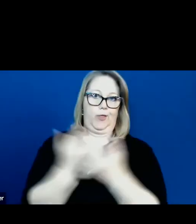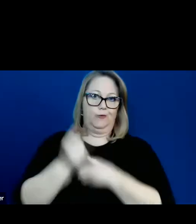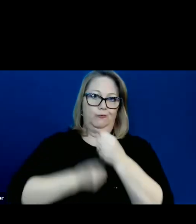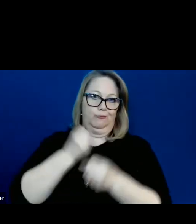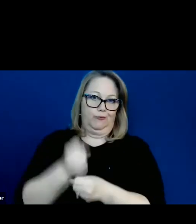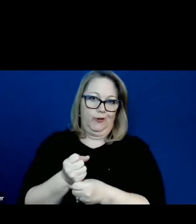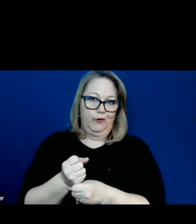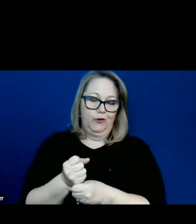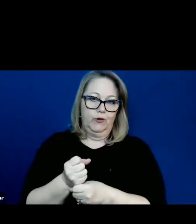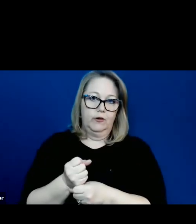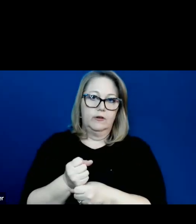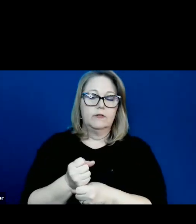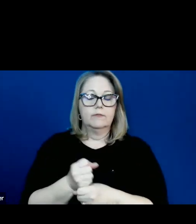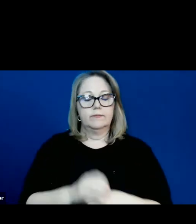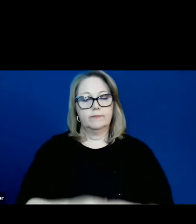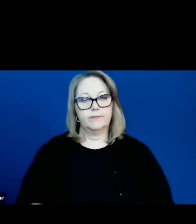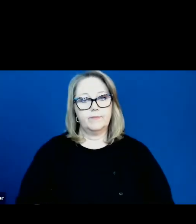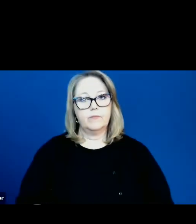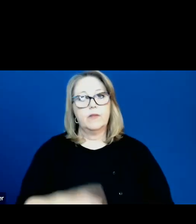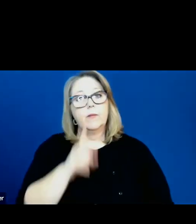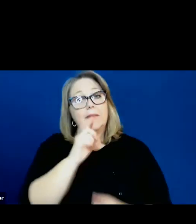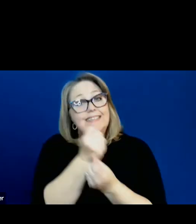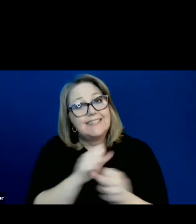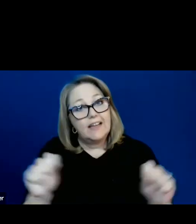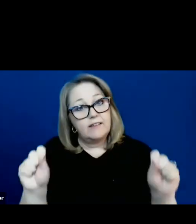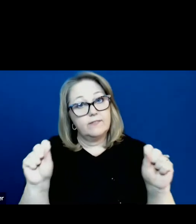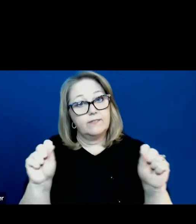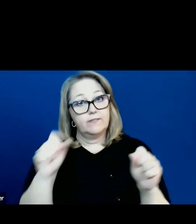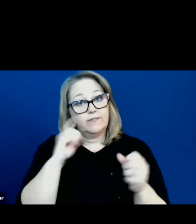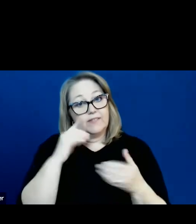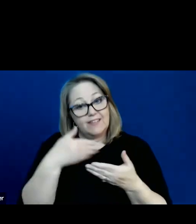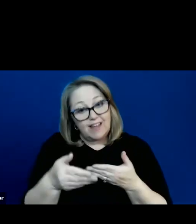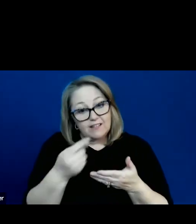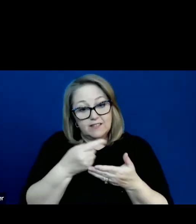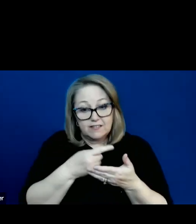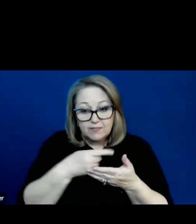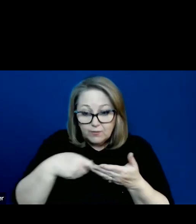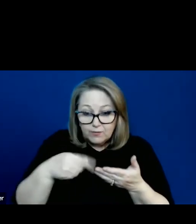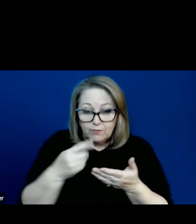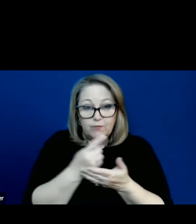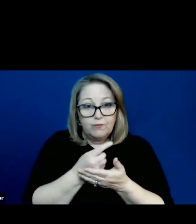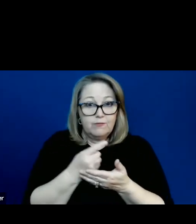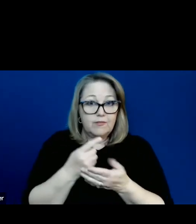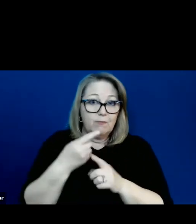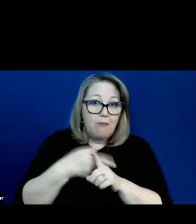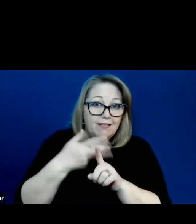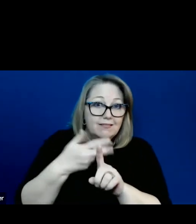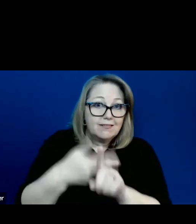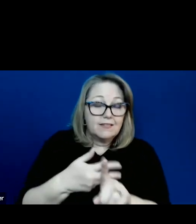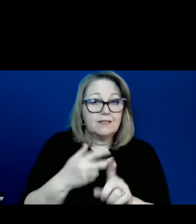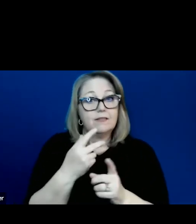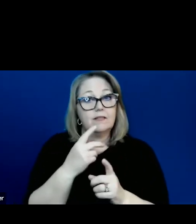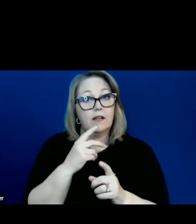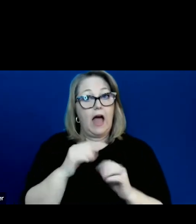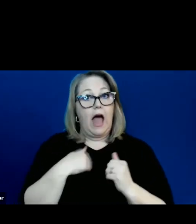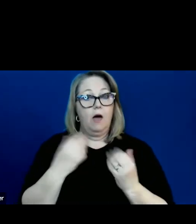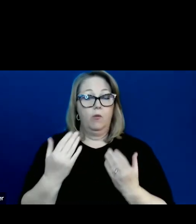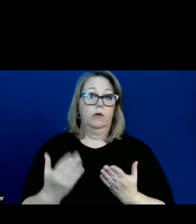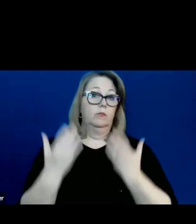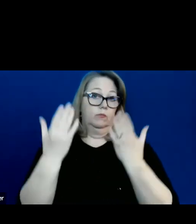stress the importance of taking all safety measures seriously in the coming days and weeks, I want to share the updates and recommendations provided to